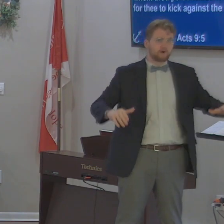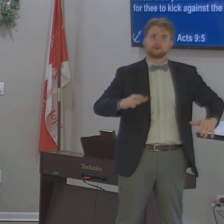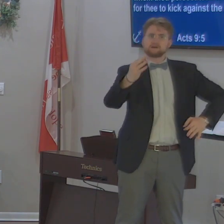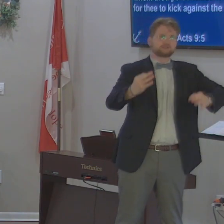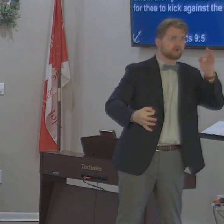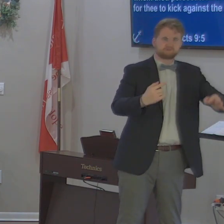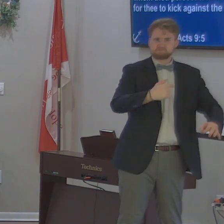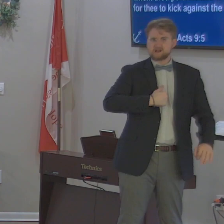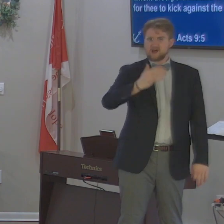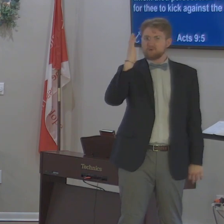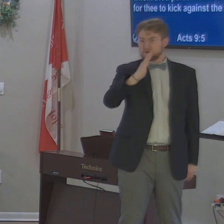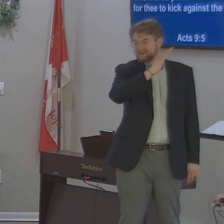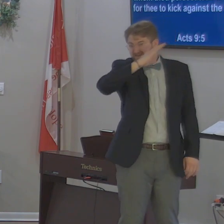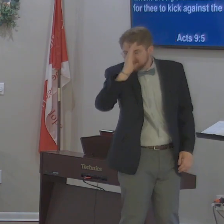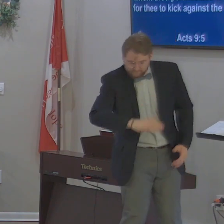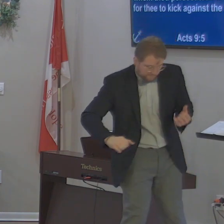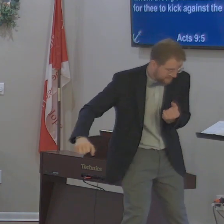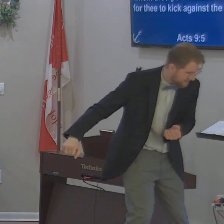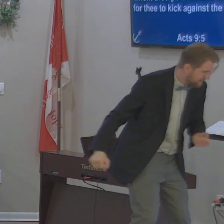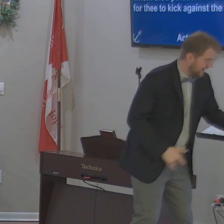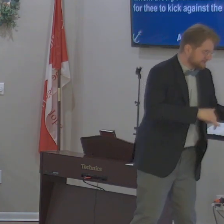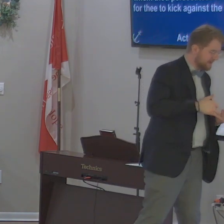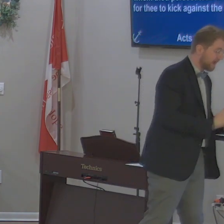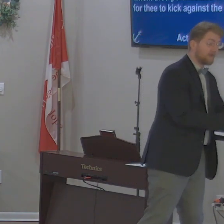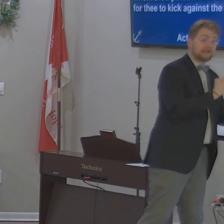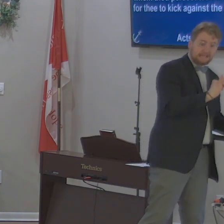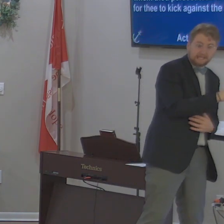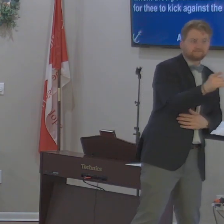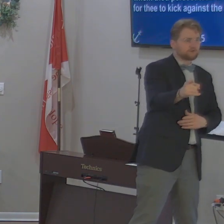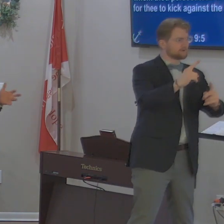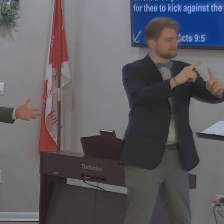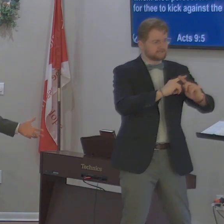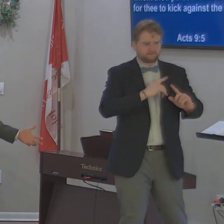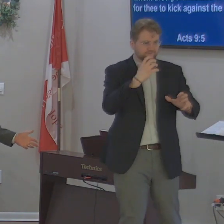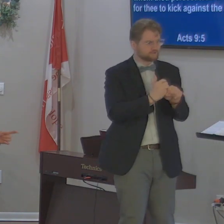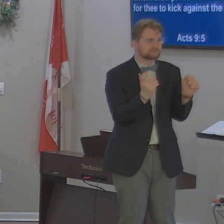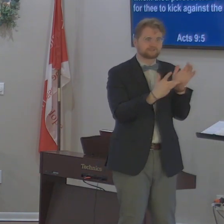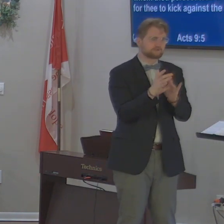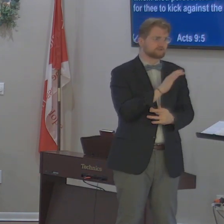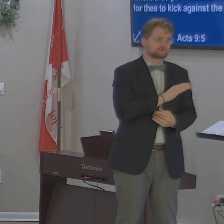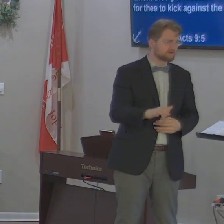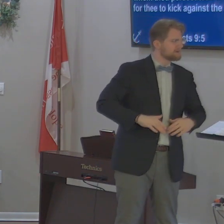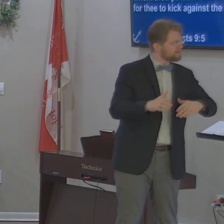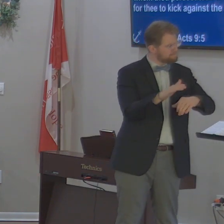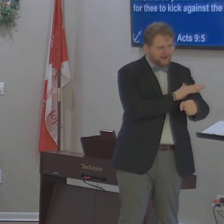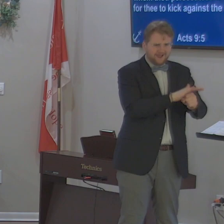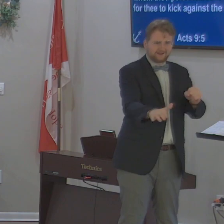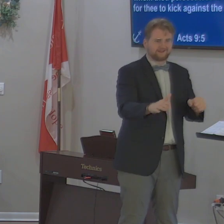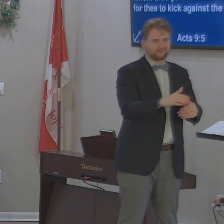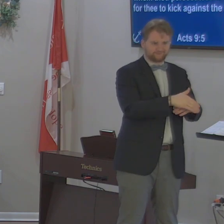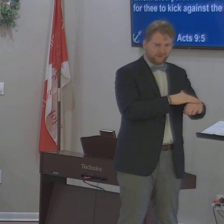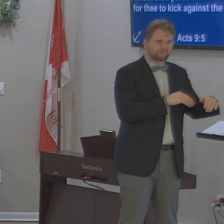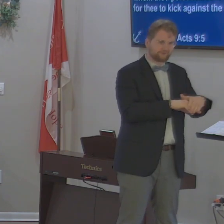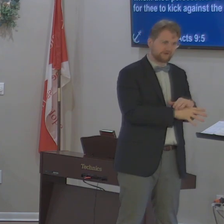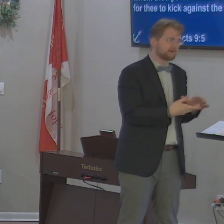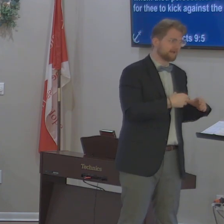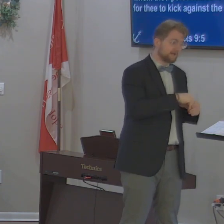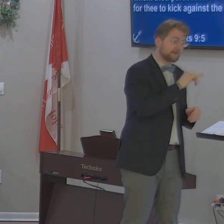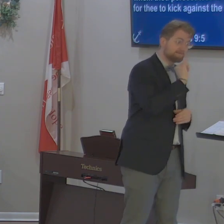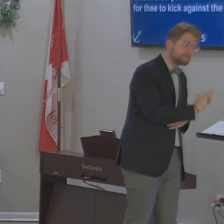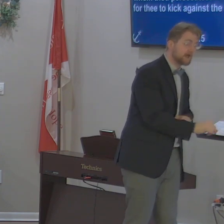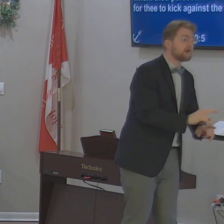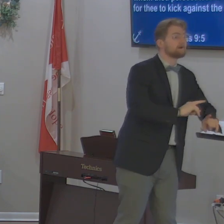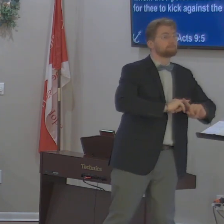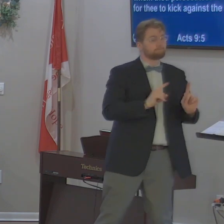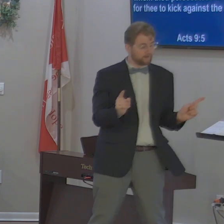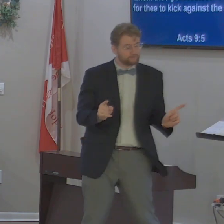never be cast into a devil's hell if you have trusted in Jesus Christ. There's plenty of comfort there, but can I say this also? There's comfort of